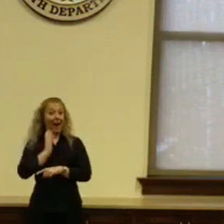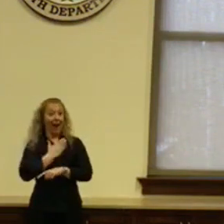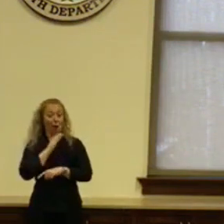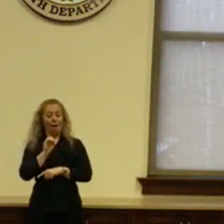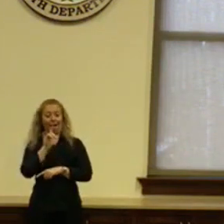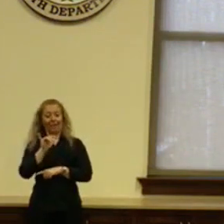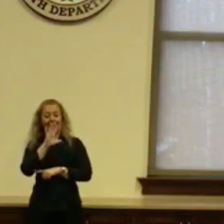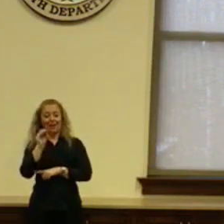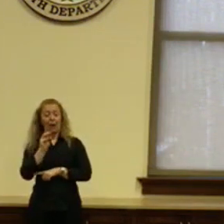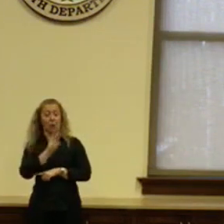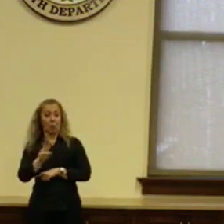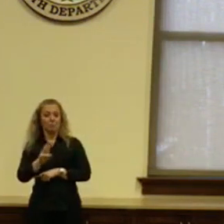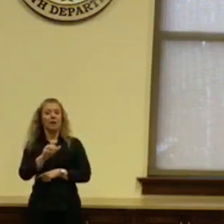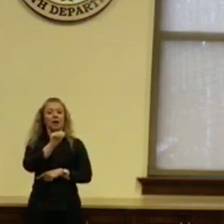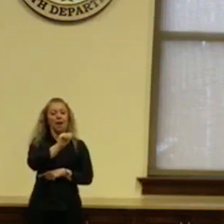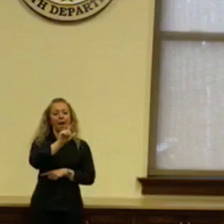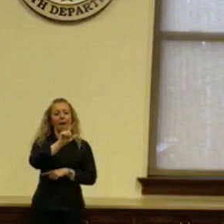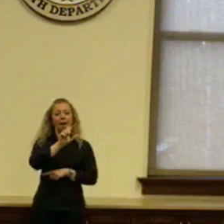at